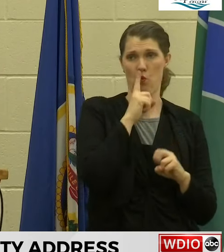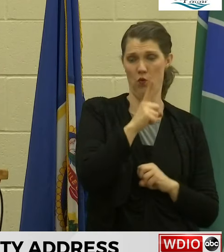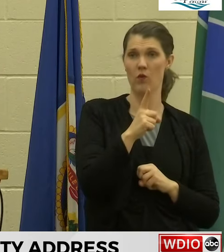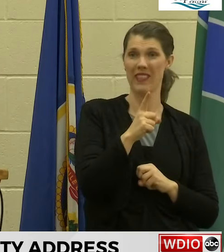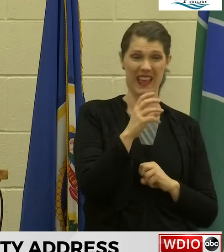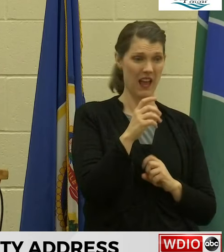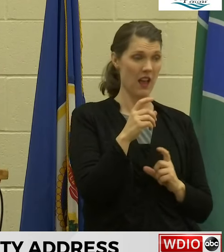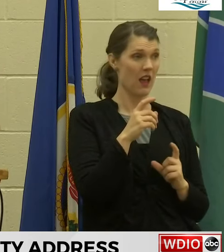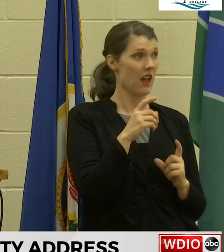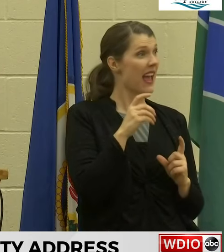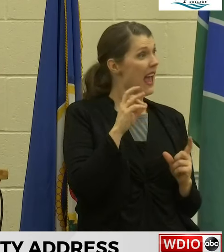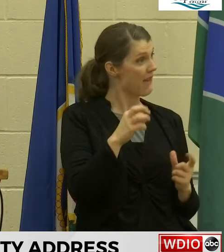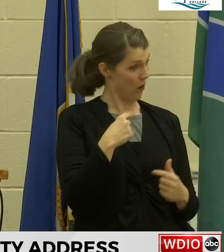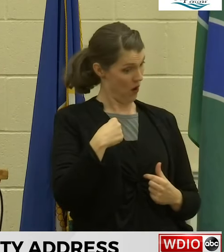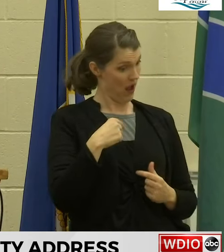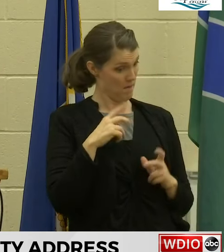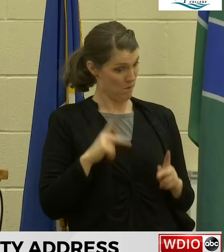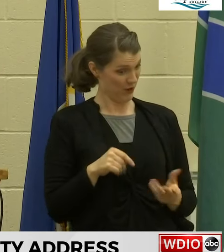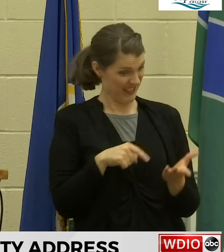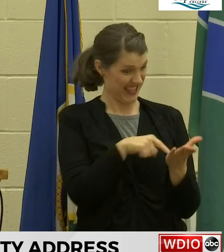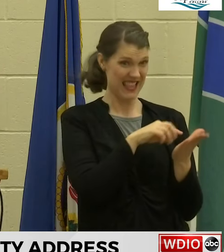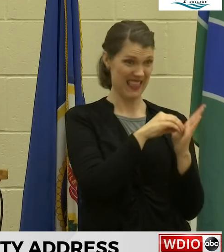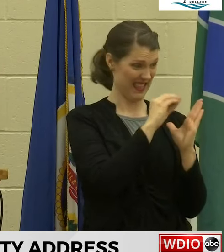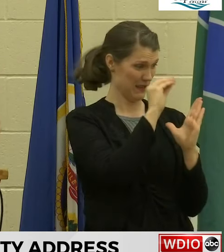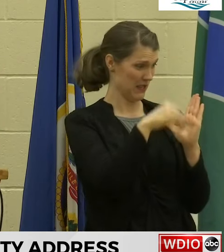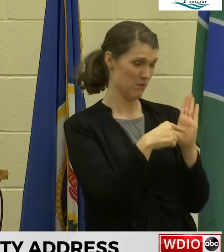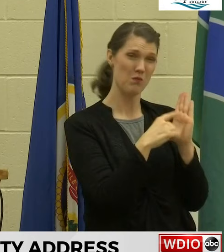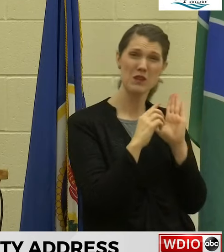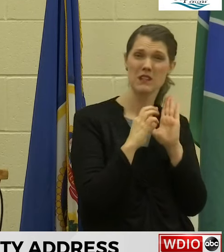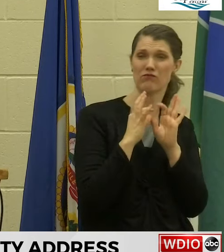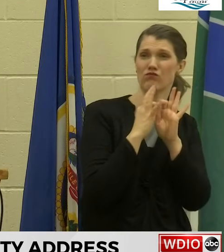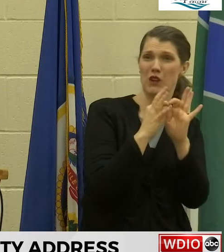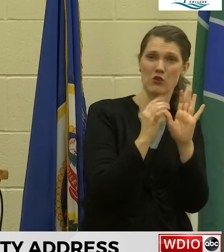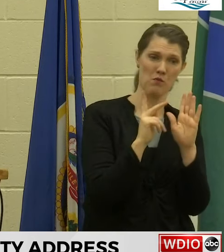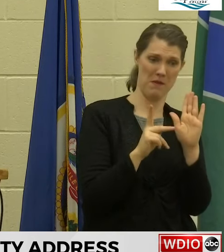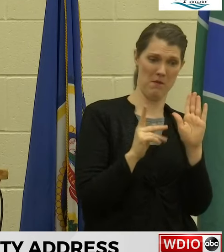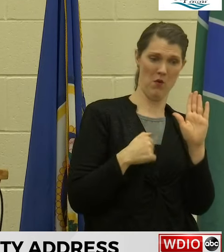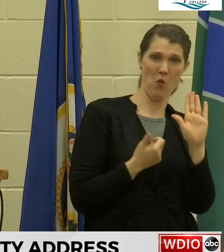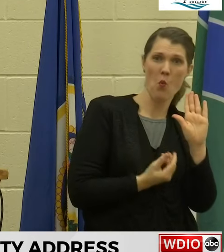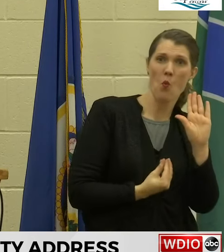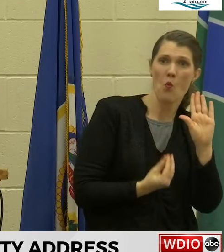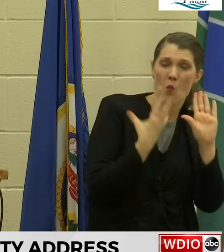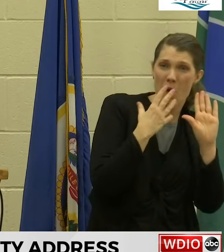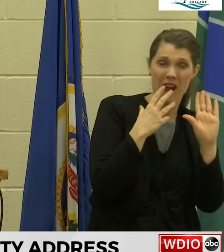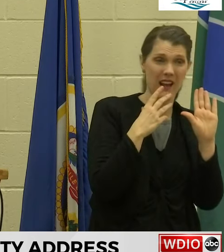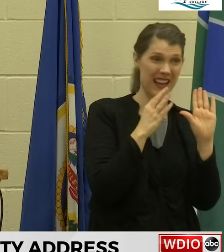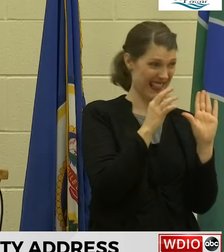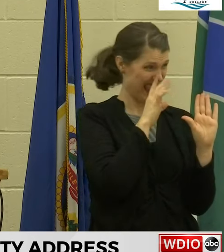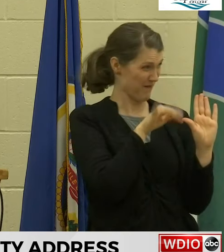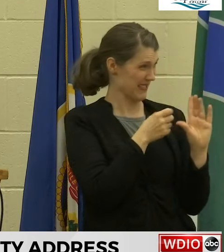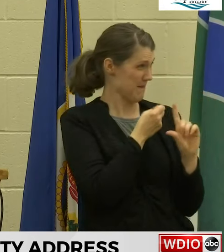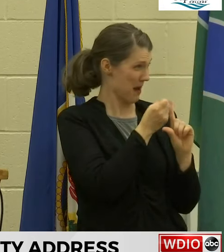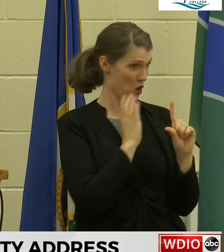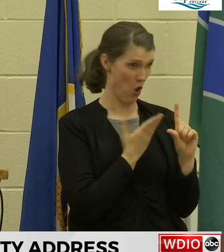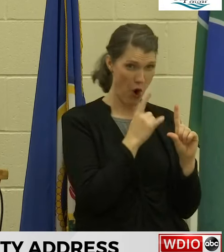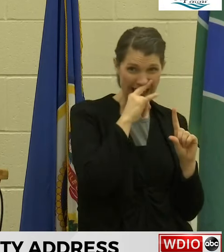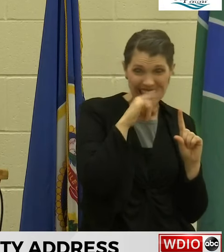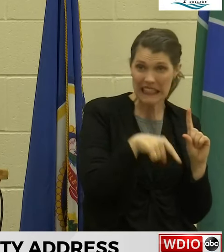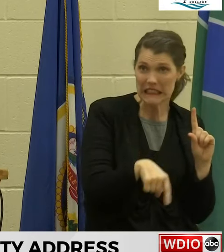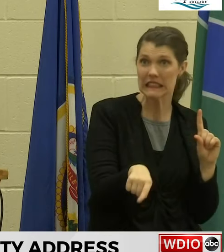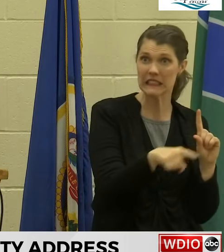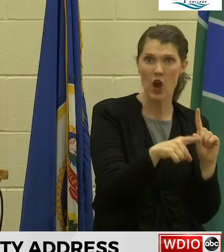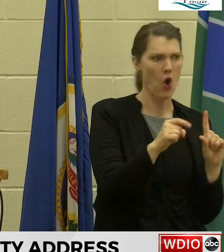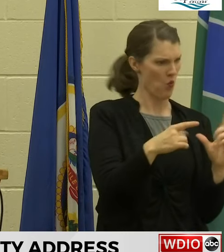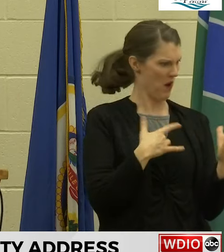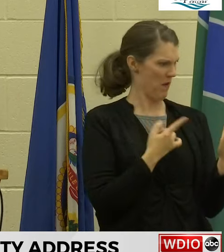If these statistics were about our families, if this dynamic of economic inequality were impacting our kids,